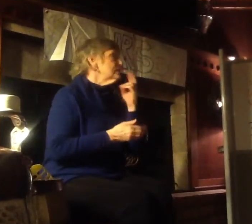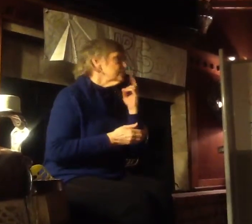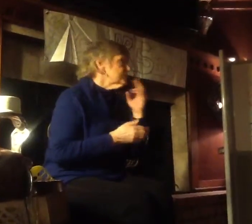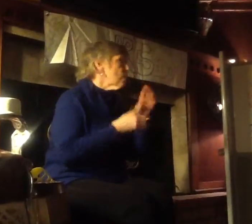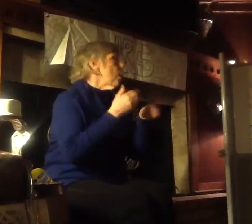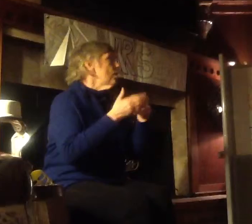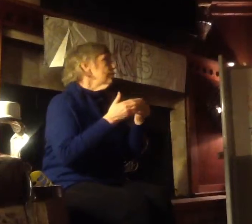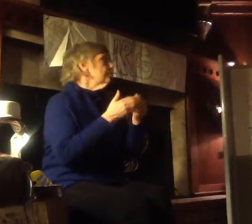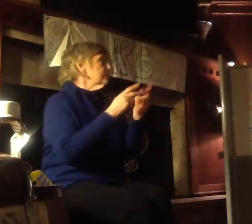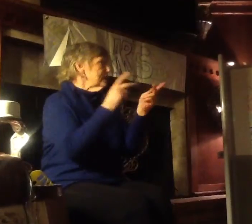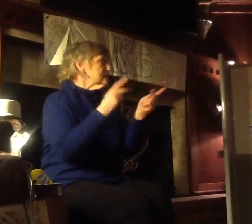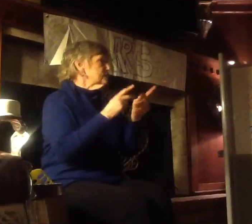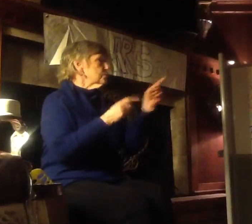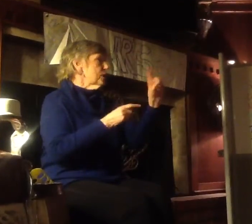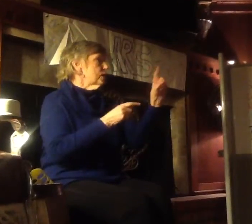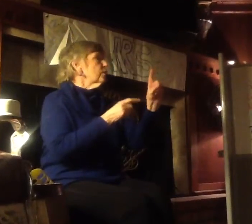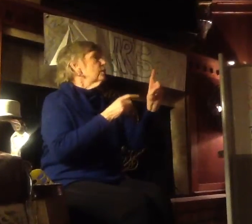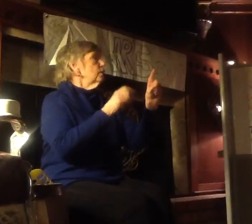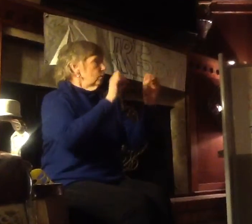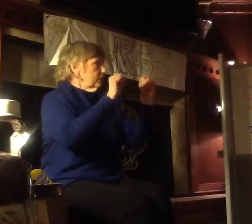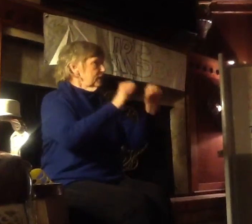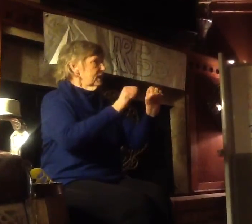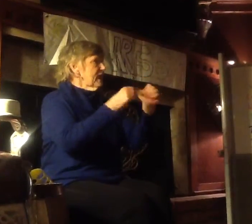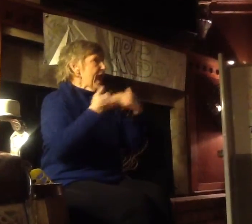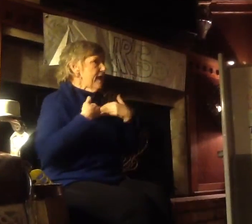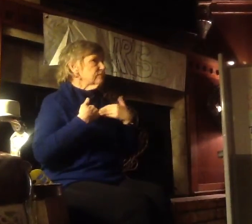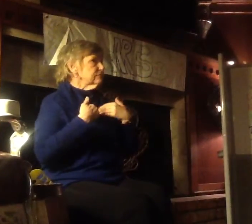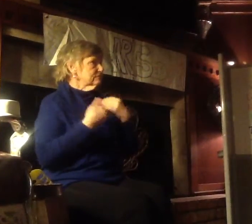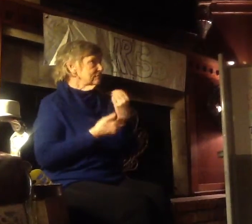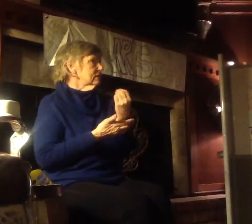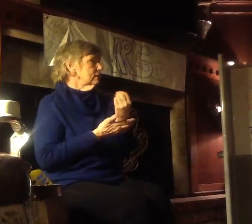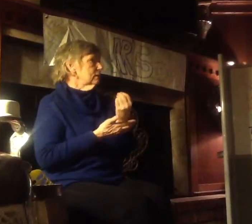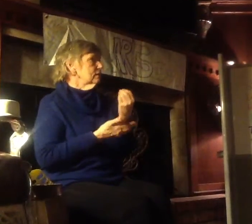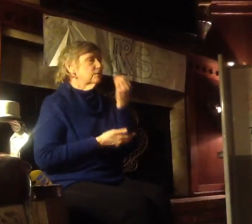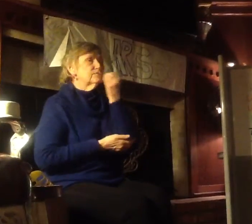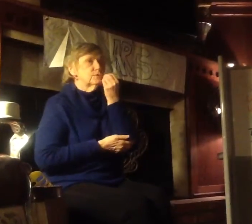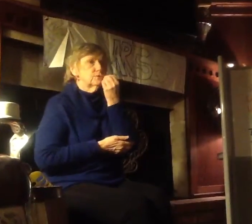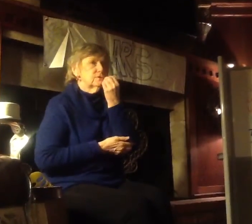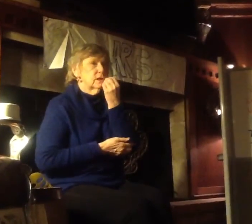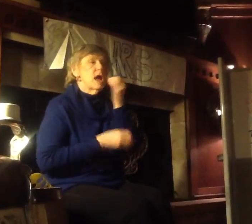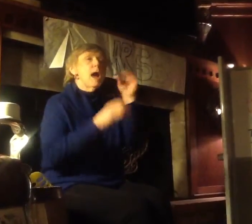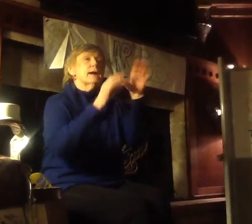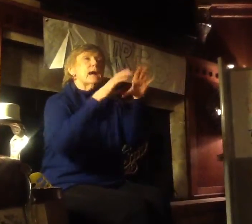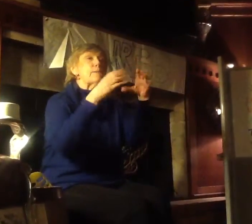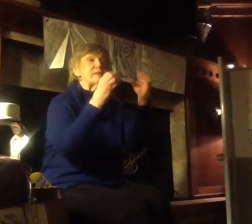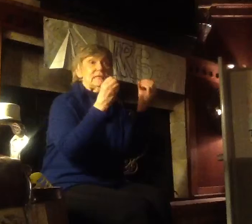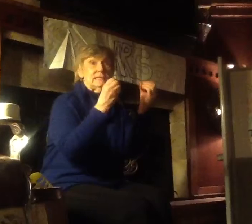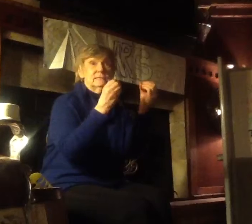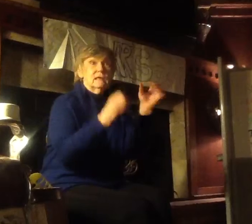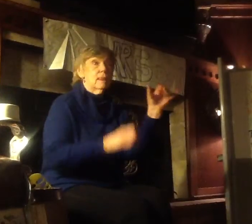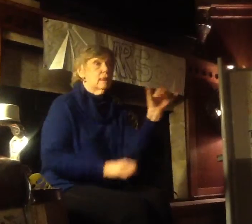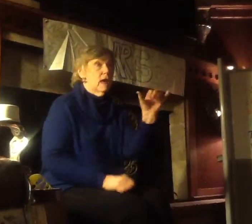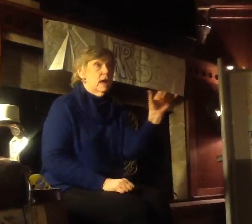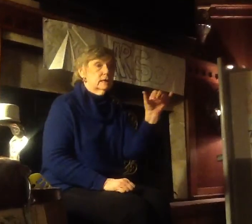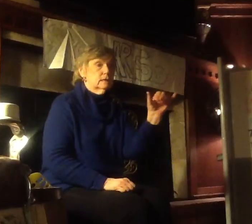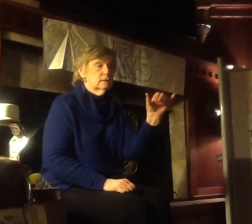all the restaurants, all the places where we can have the food.